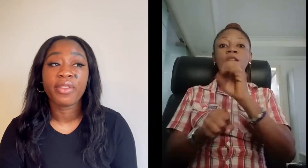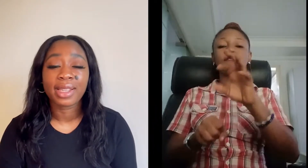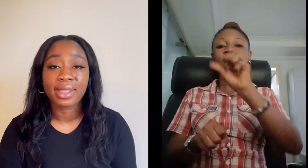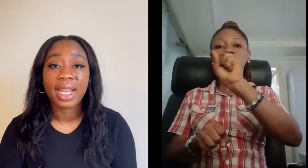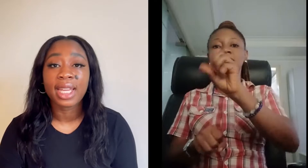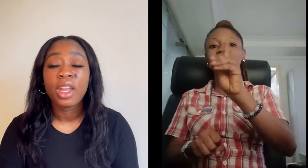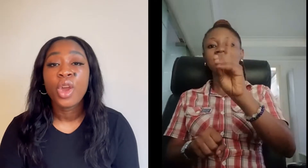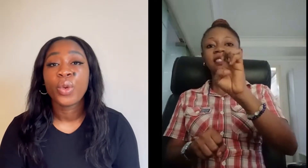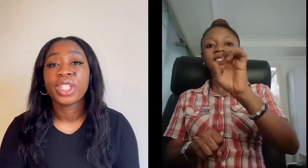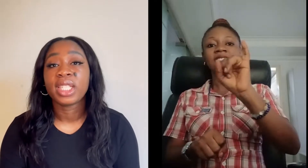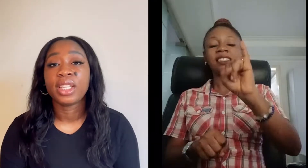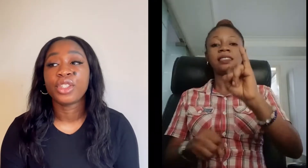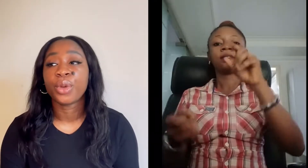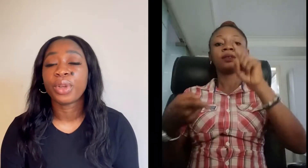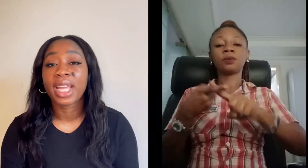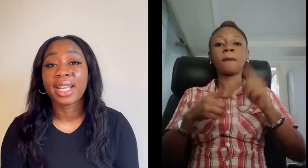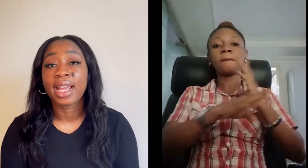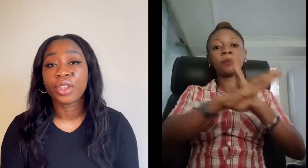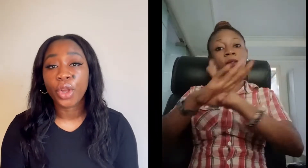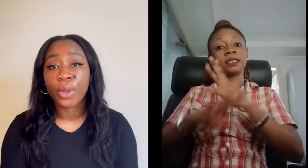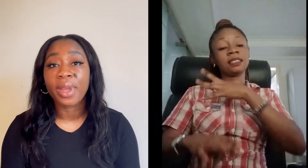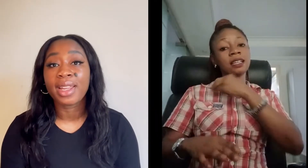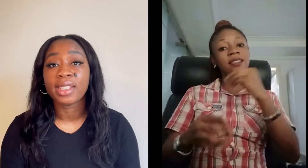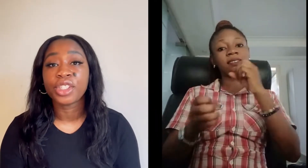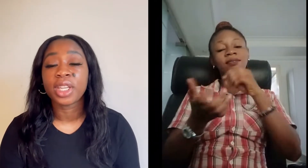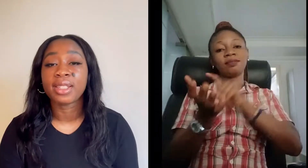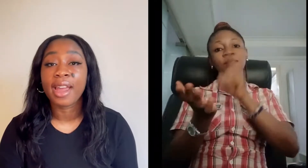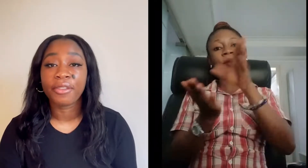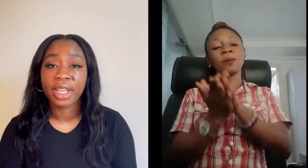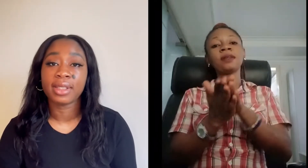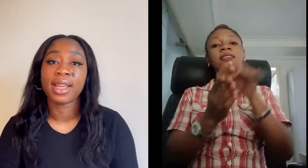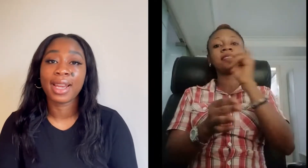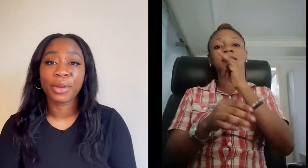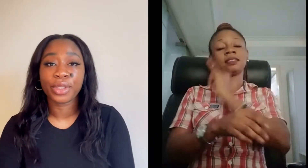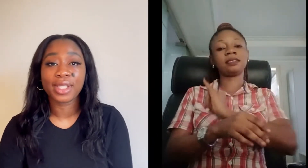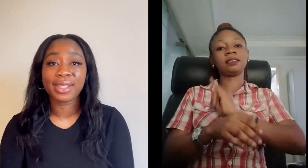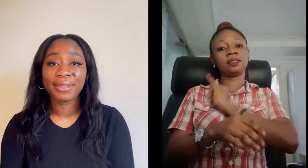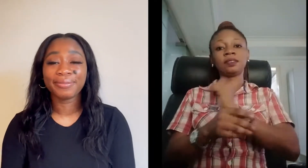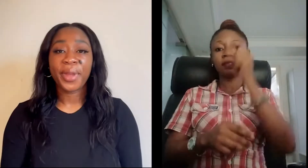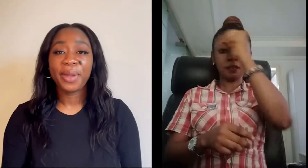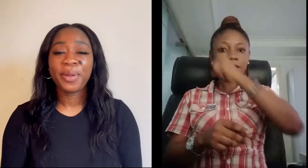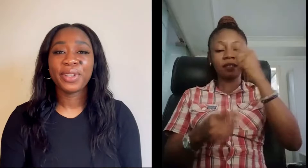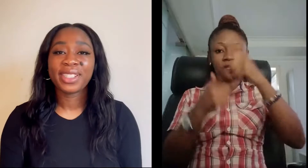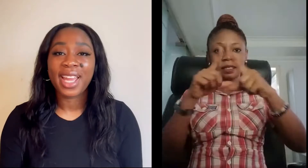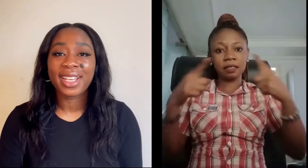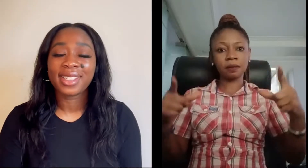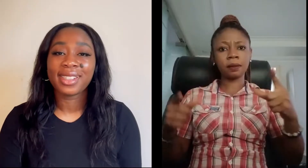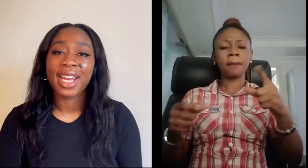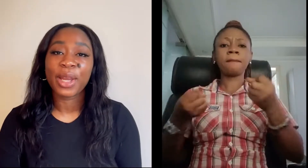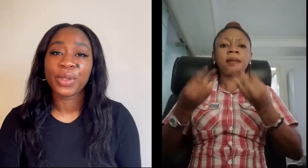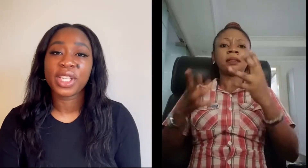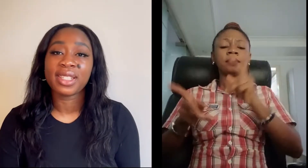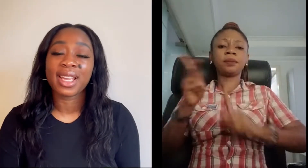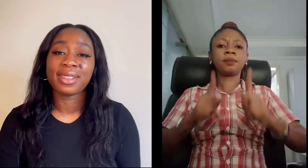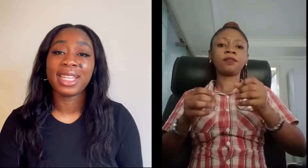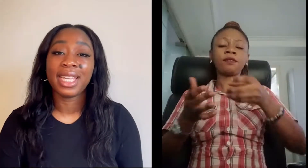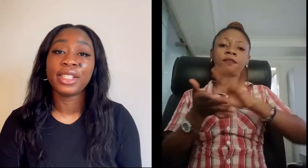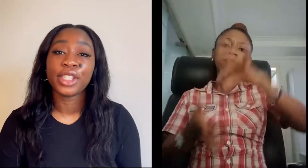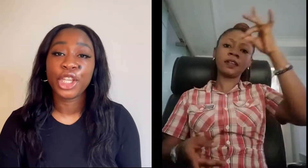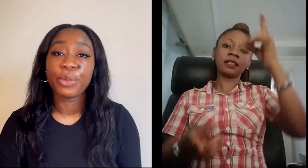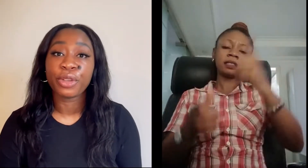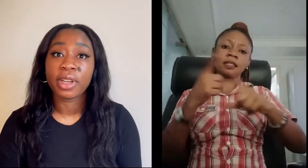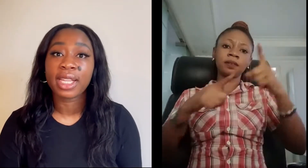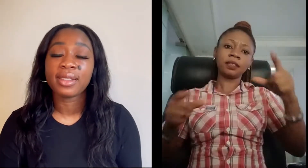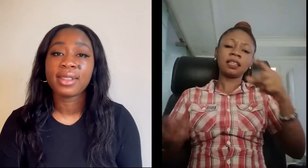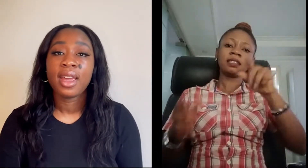the work of S-Deli, which seeks to protect and document Indigenous African sign languages. Many people cite sign languages as the key